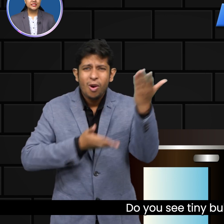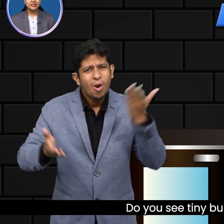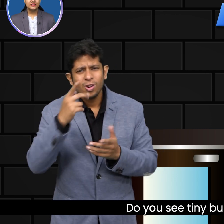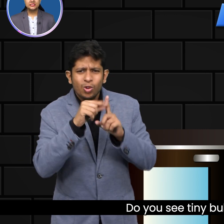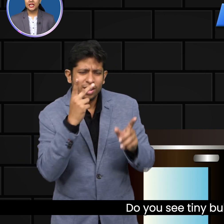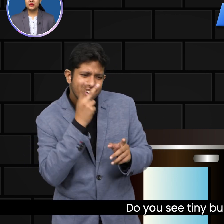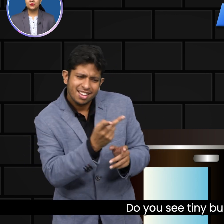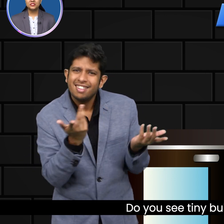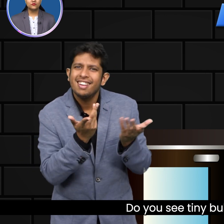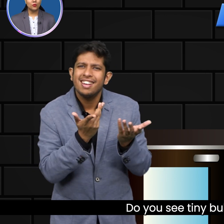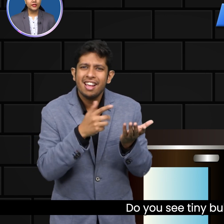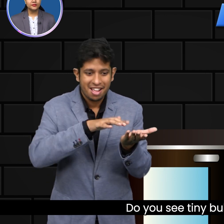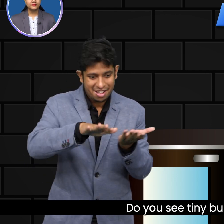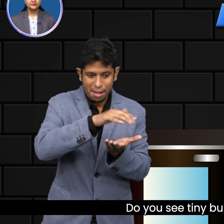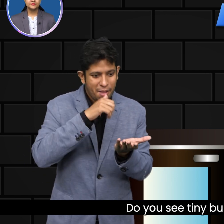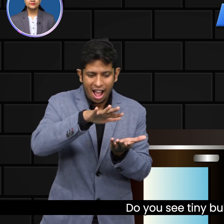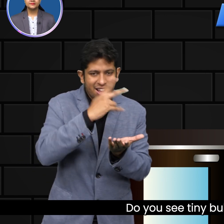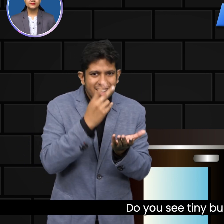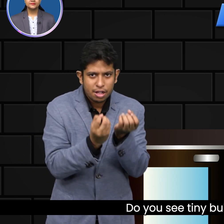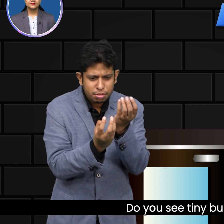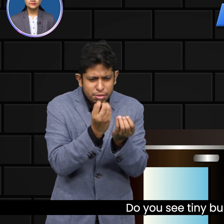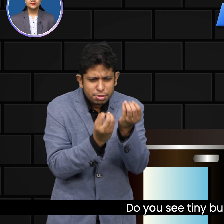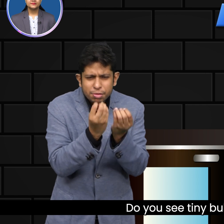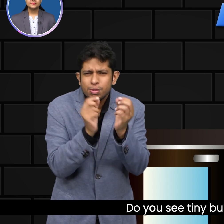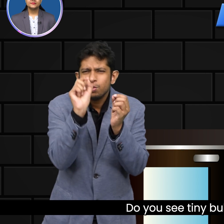you see tiny bubbles forming?